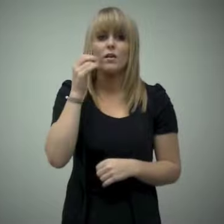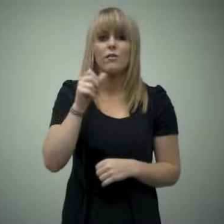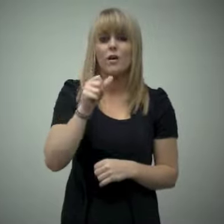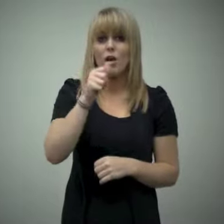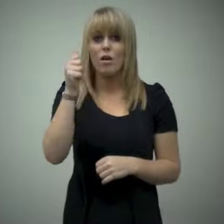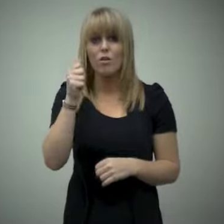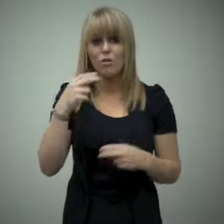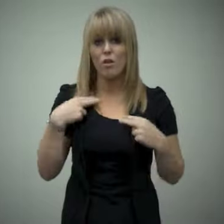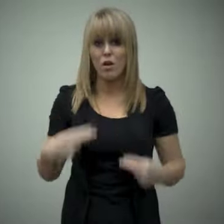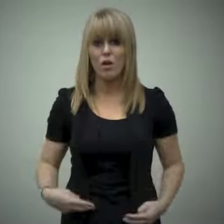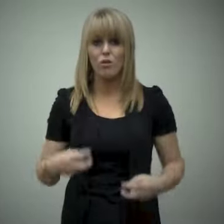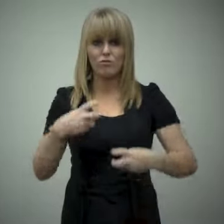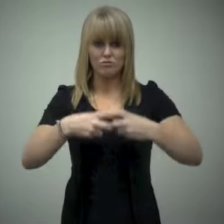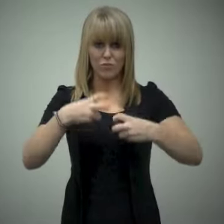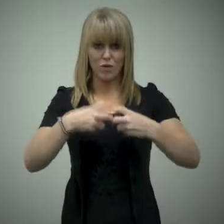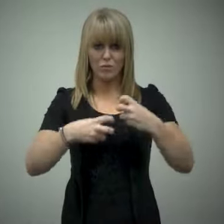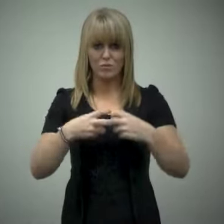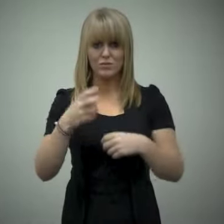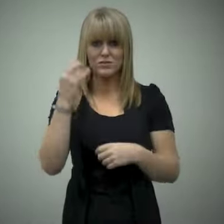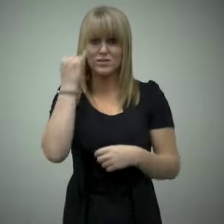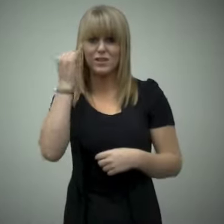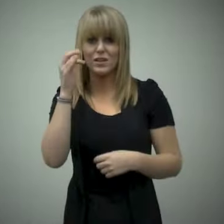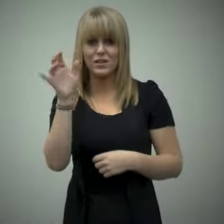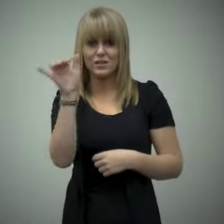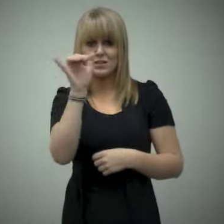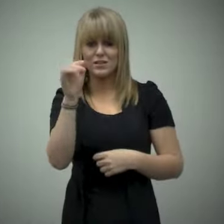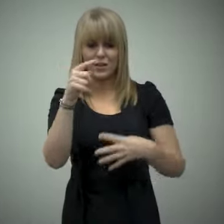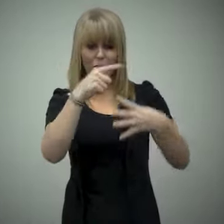Other serious medical conditions such as thyroid disease,